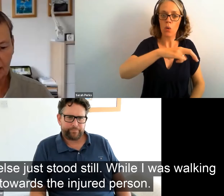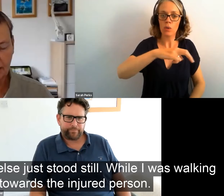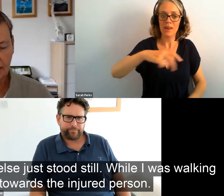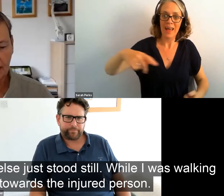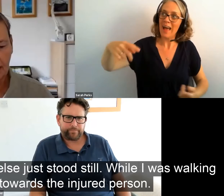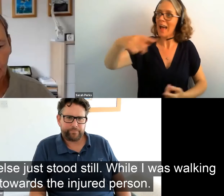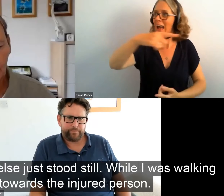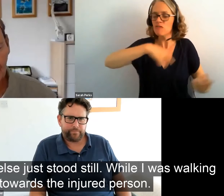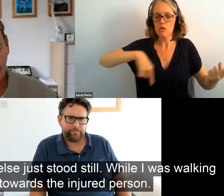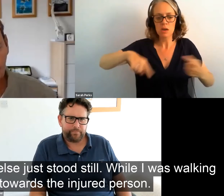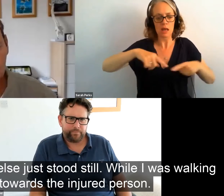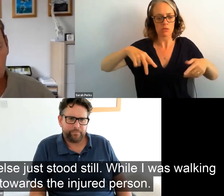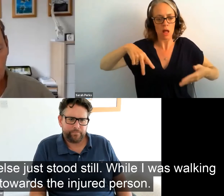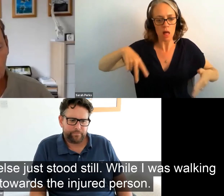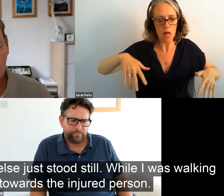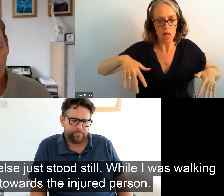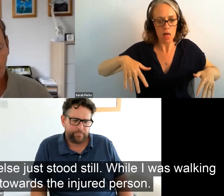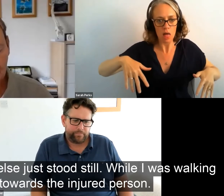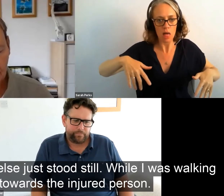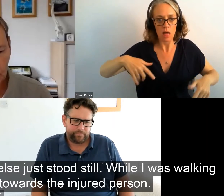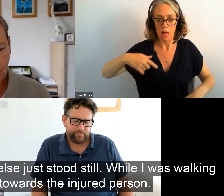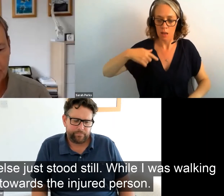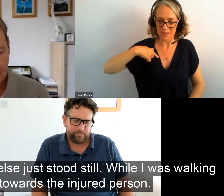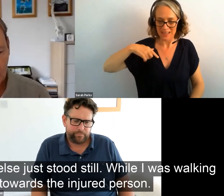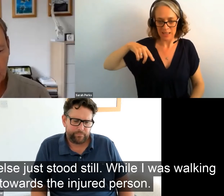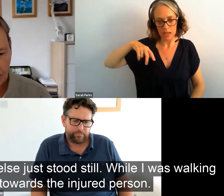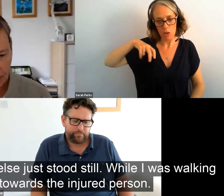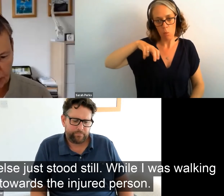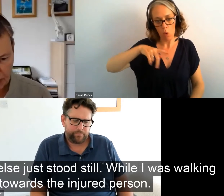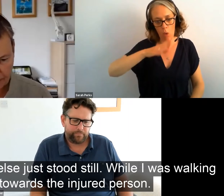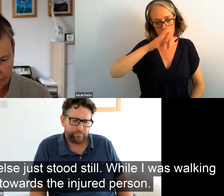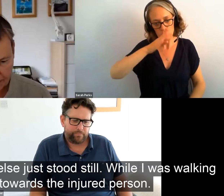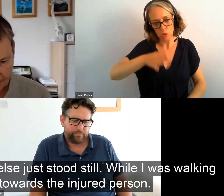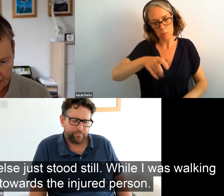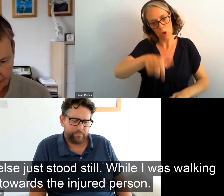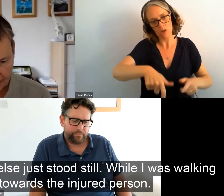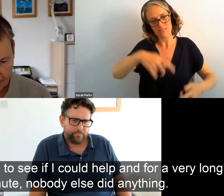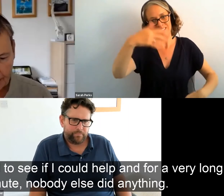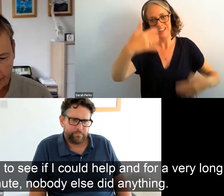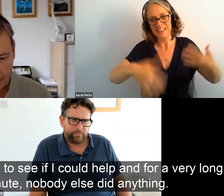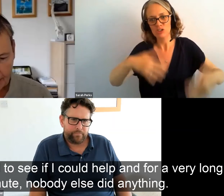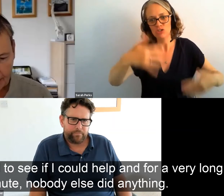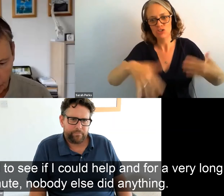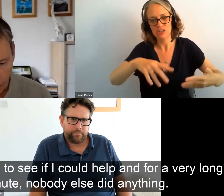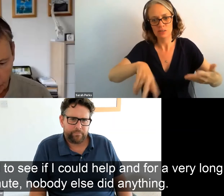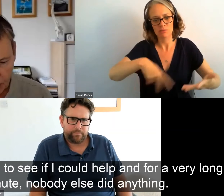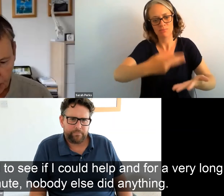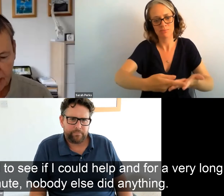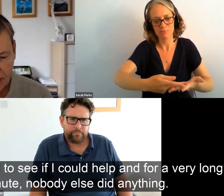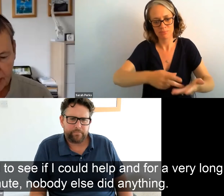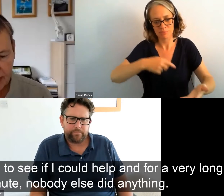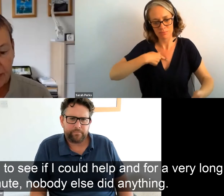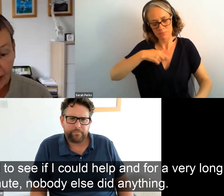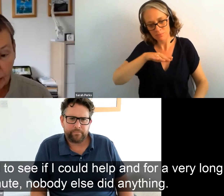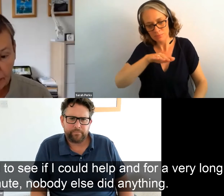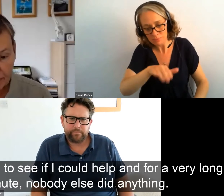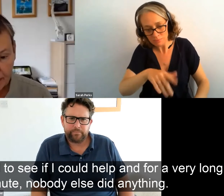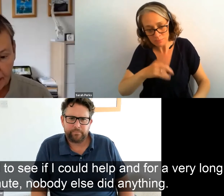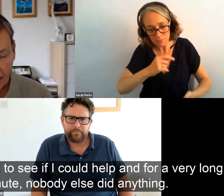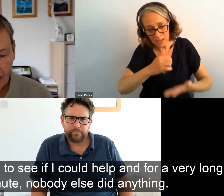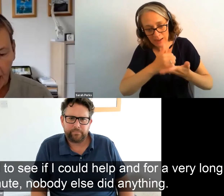stood still while I was walking towards the injured person. I approached him to see if I could